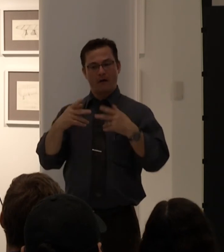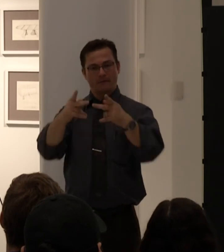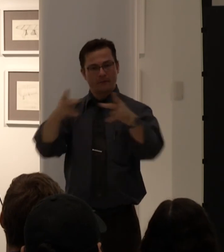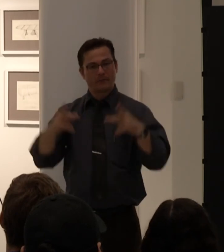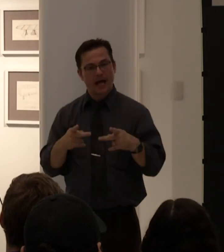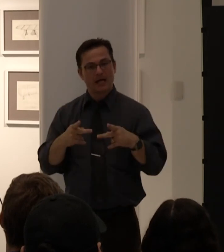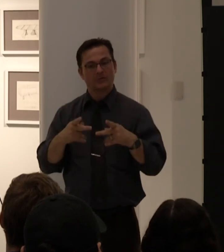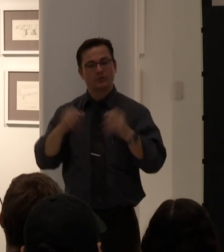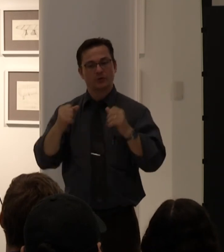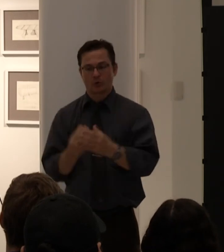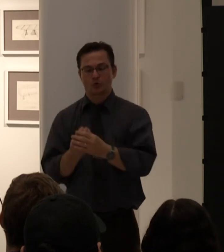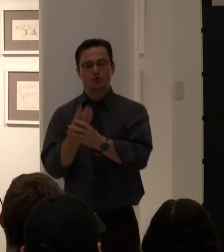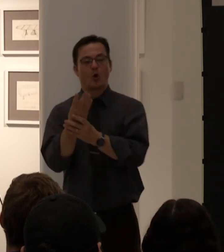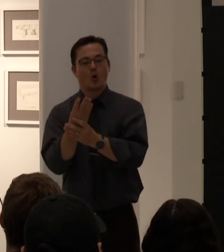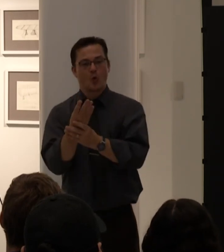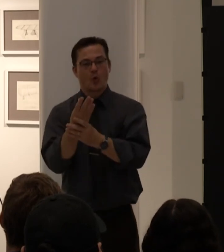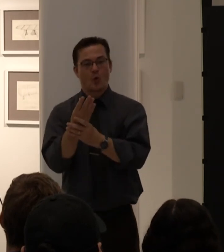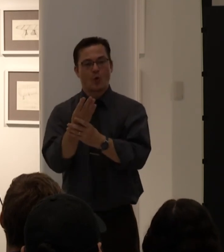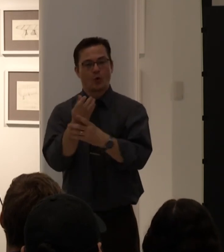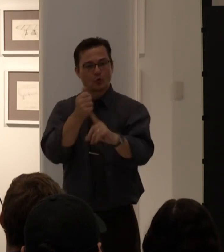can manifest who you are.